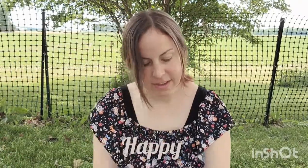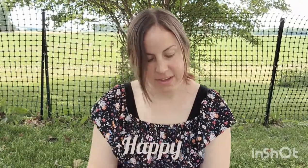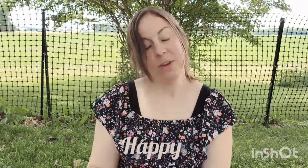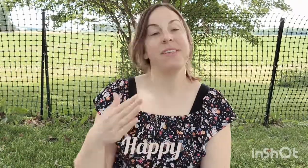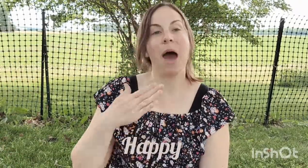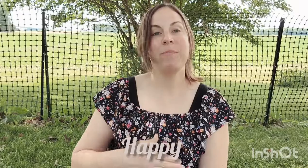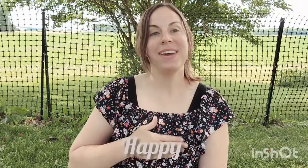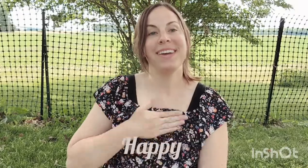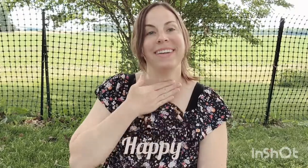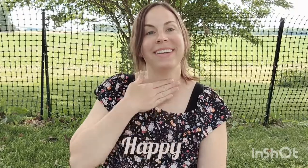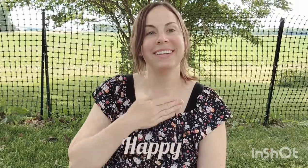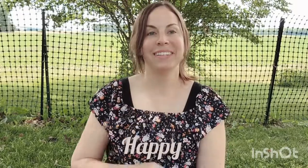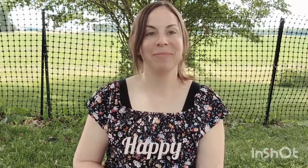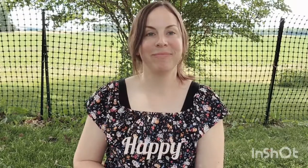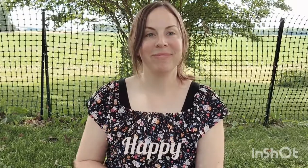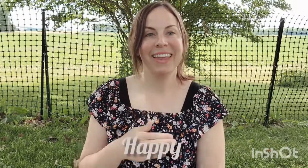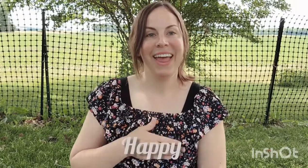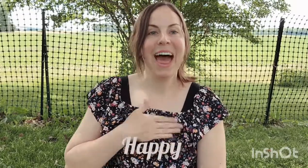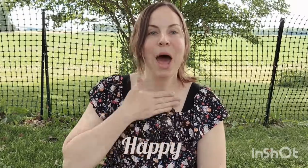5. Here's happy. Happy.